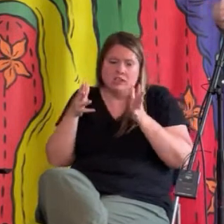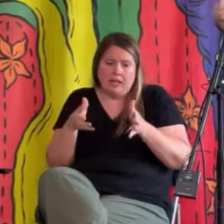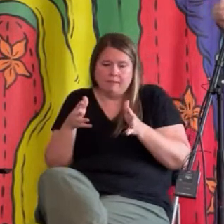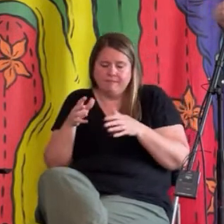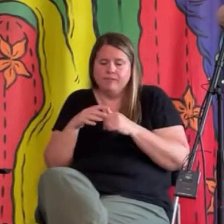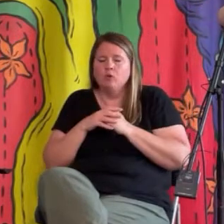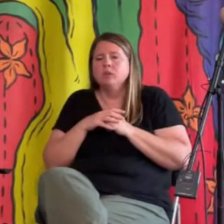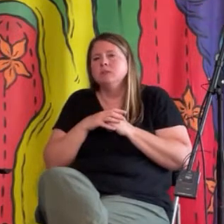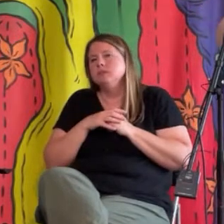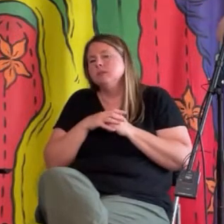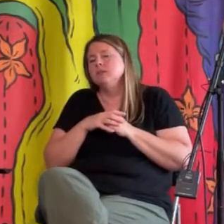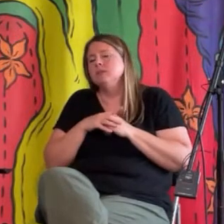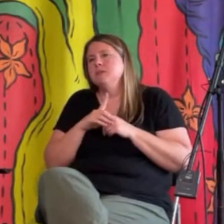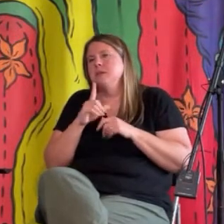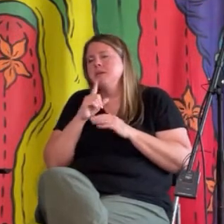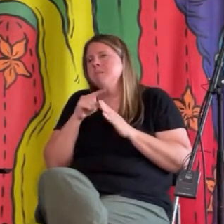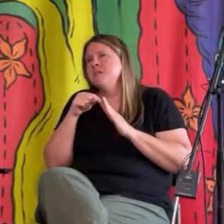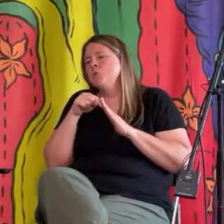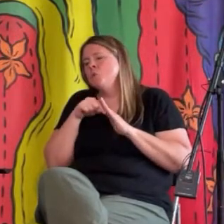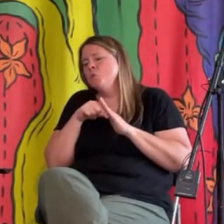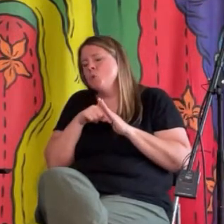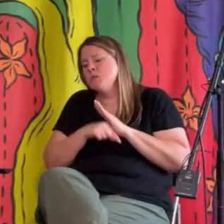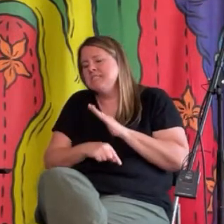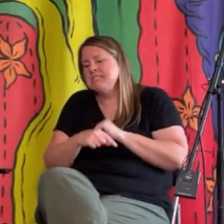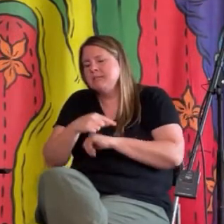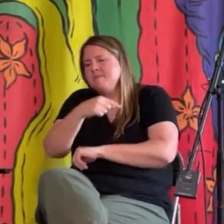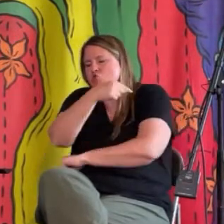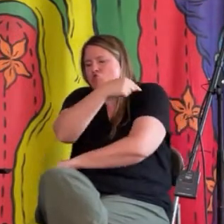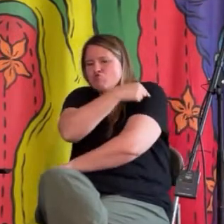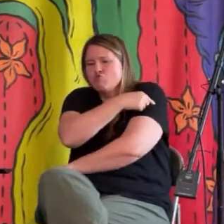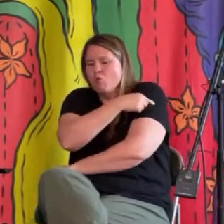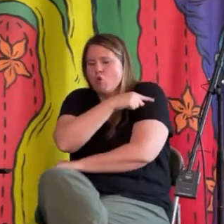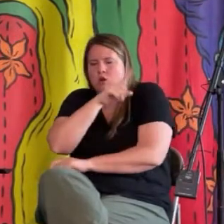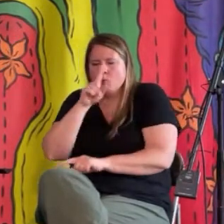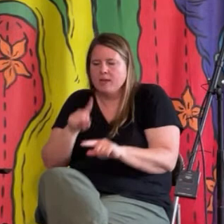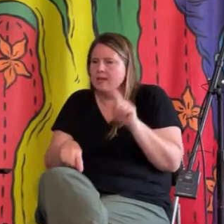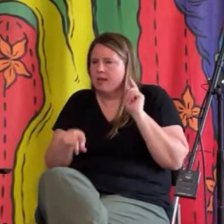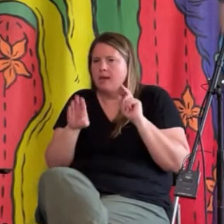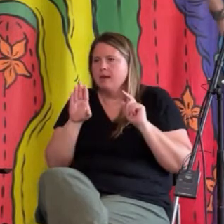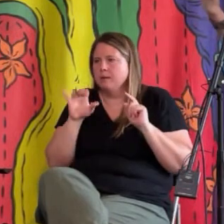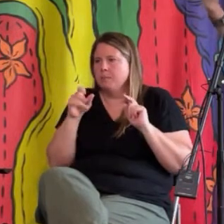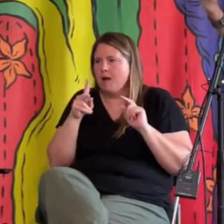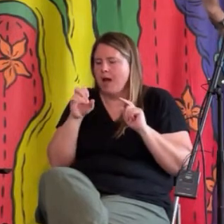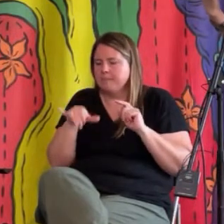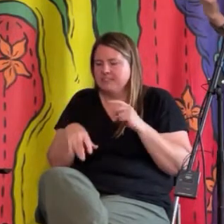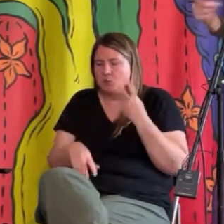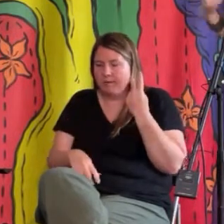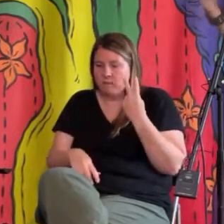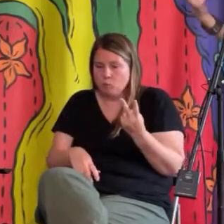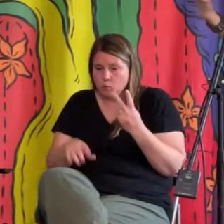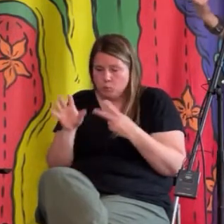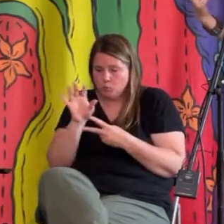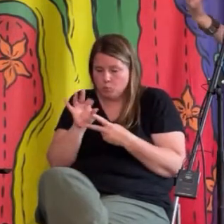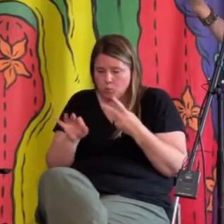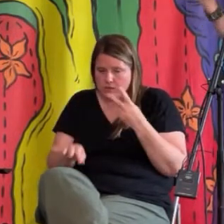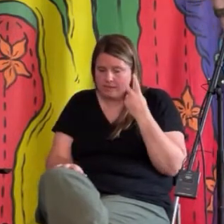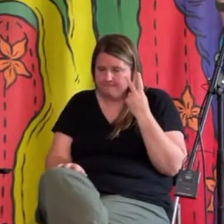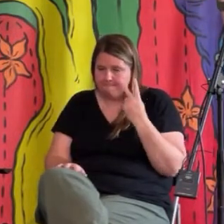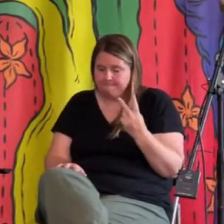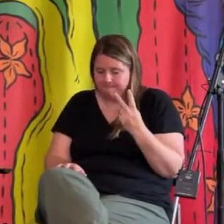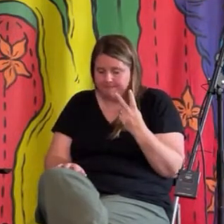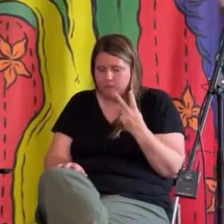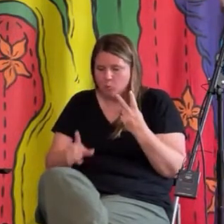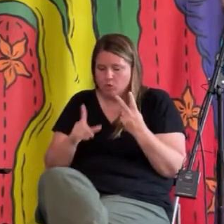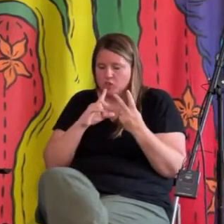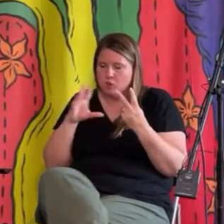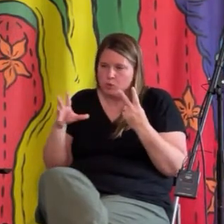tissue. But it's so deep inside of your shoulder that we can't do a biopsy on it. So you have 2 choices. The first is we could do a